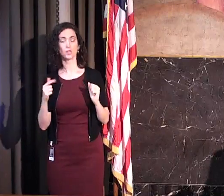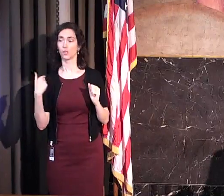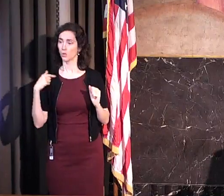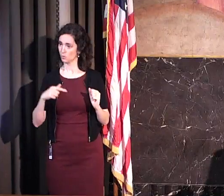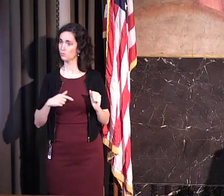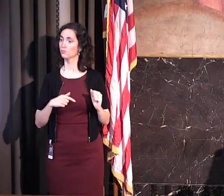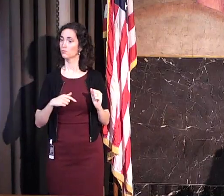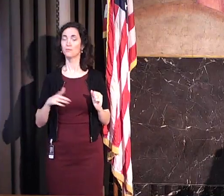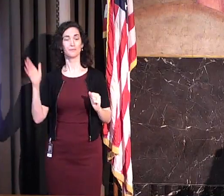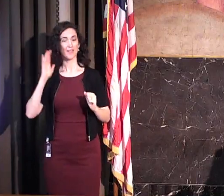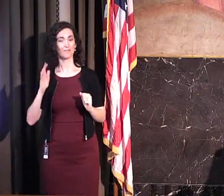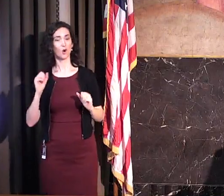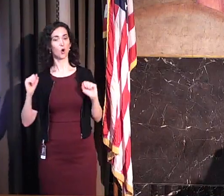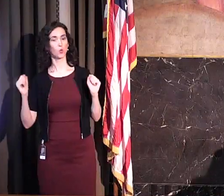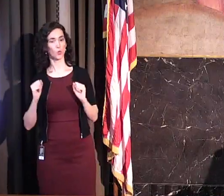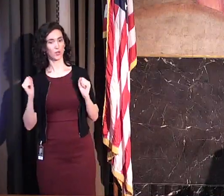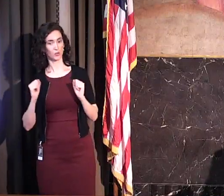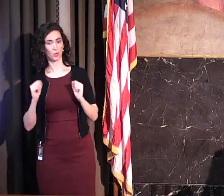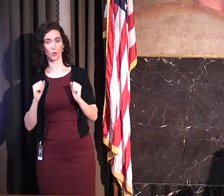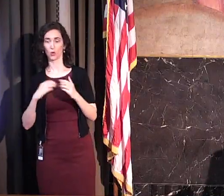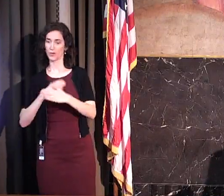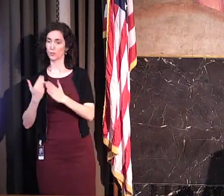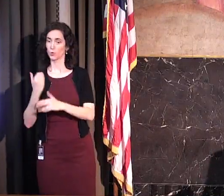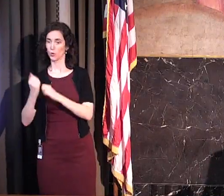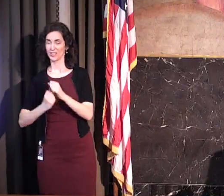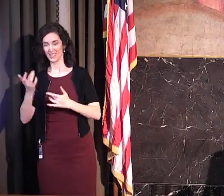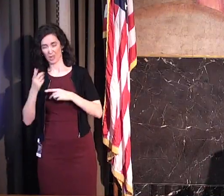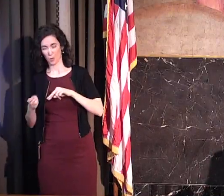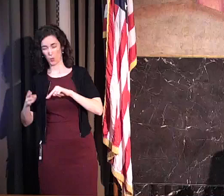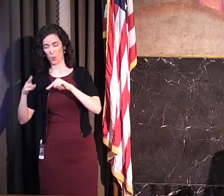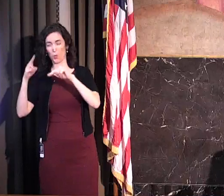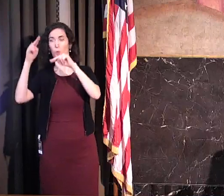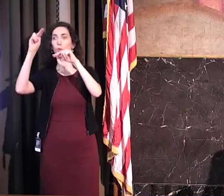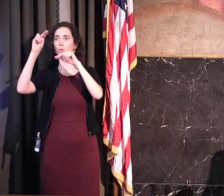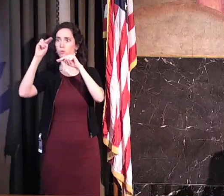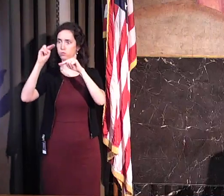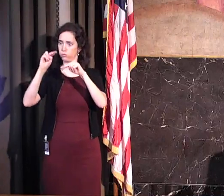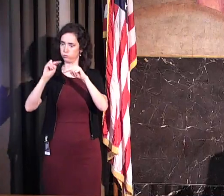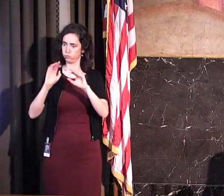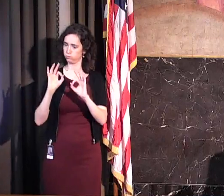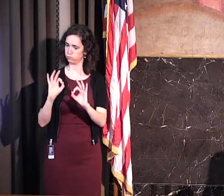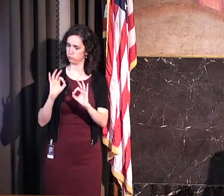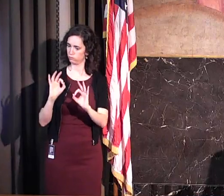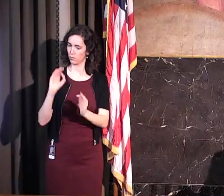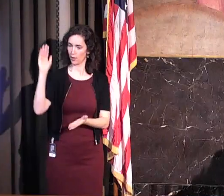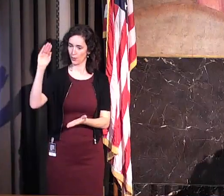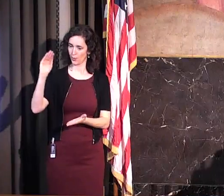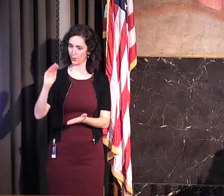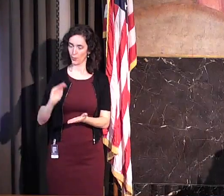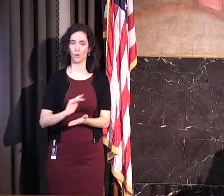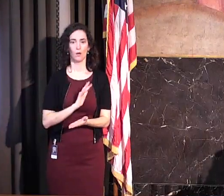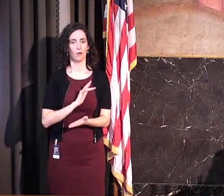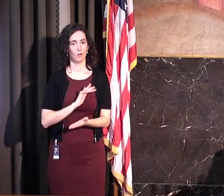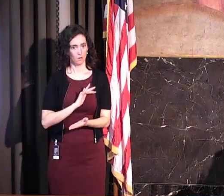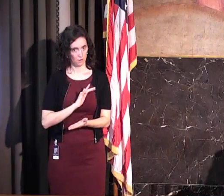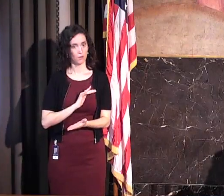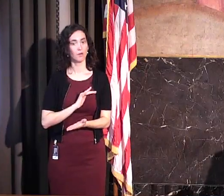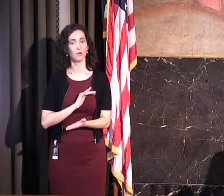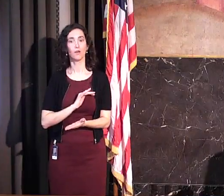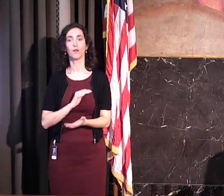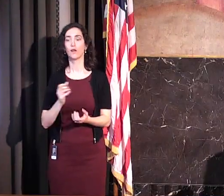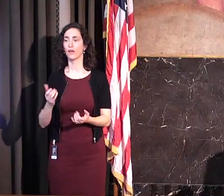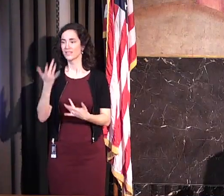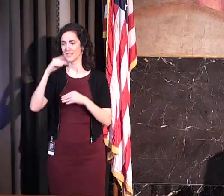off of that winter surge of suppressing transmission down, and if there's any saving grace here, it's that we did such a good job